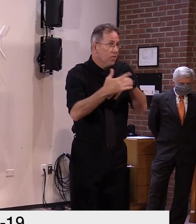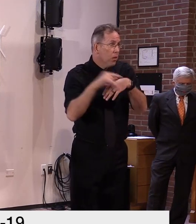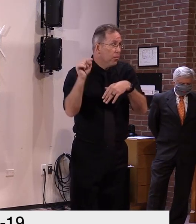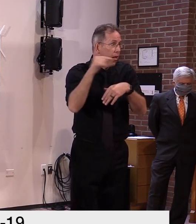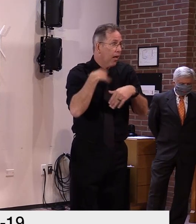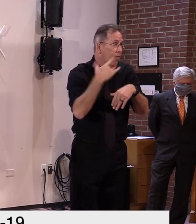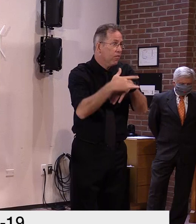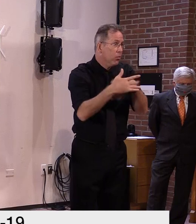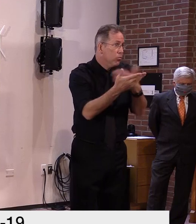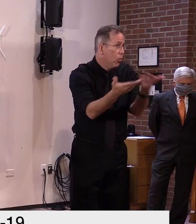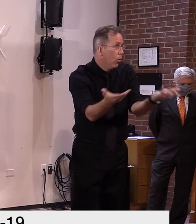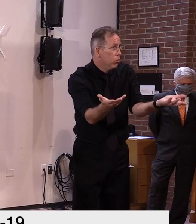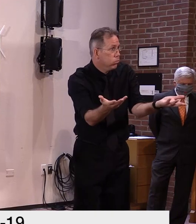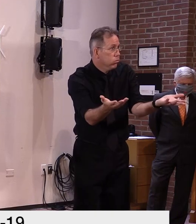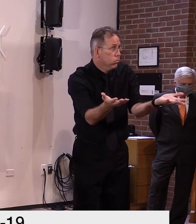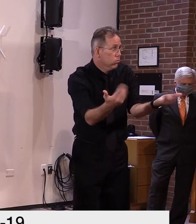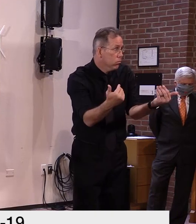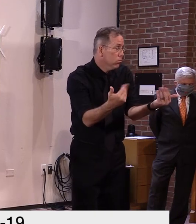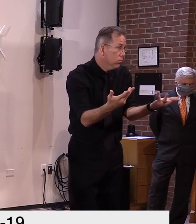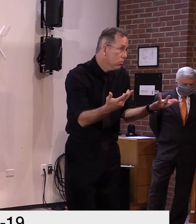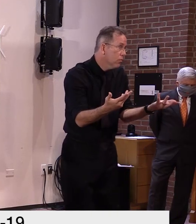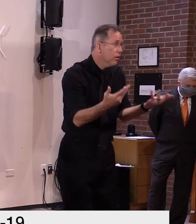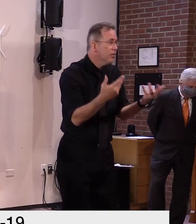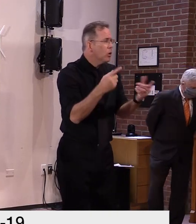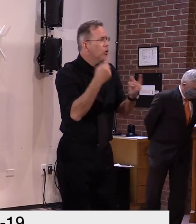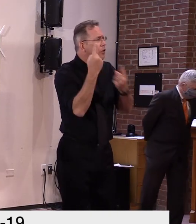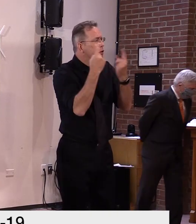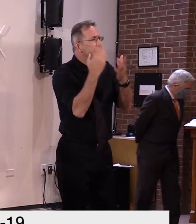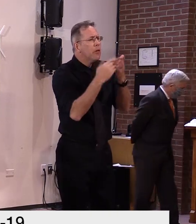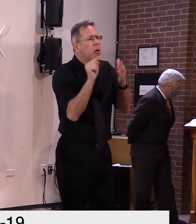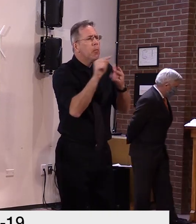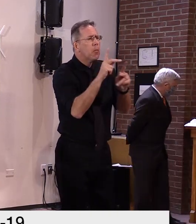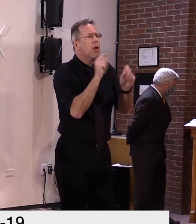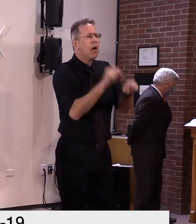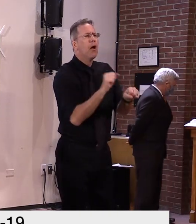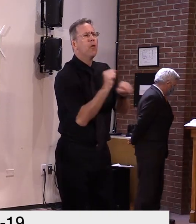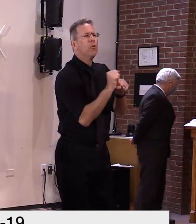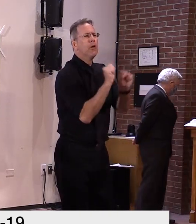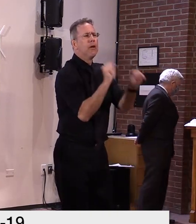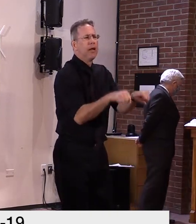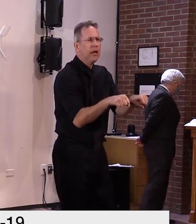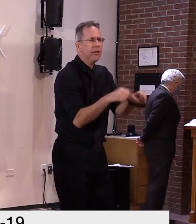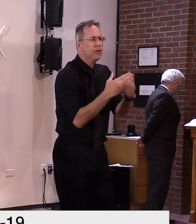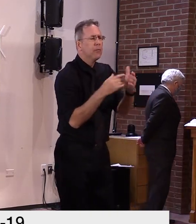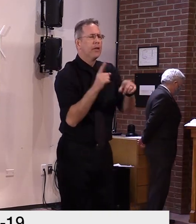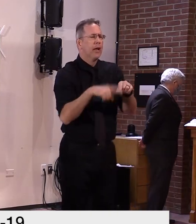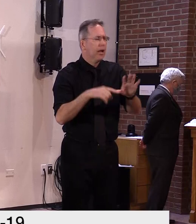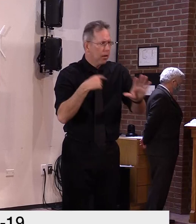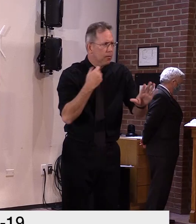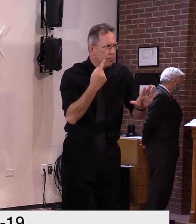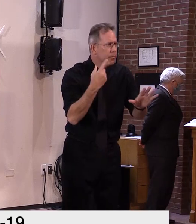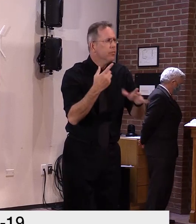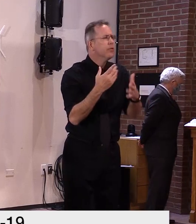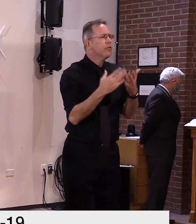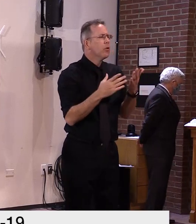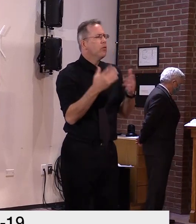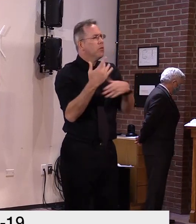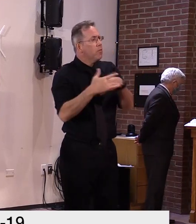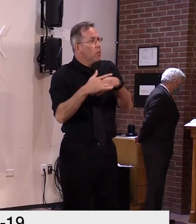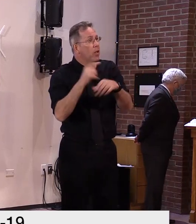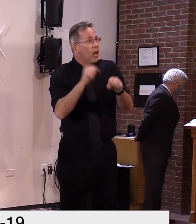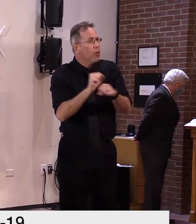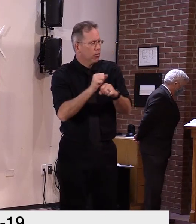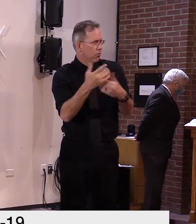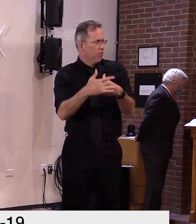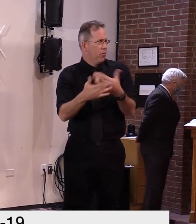more people right now who are unemployed than there are jobs, and that has been one of the key determining factors in whether